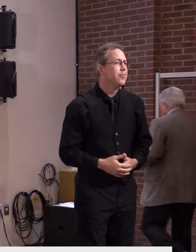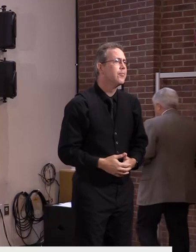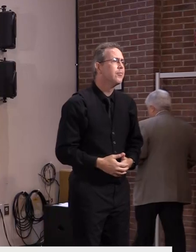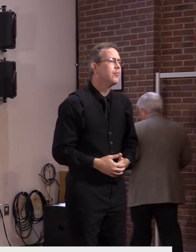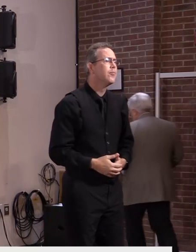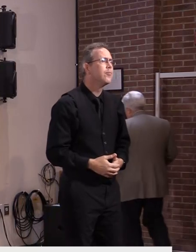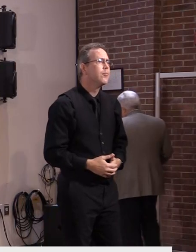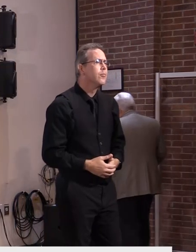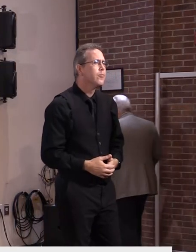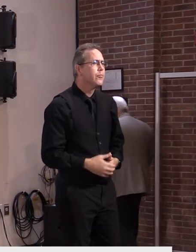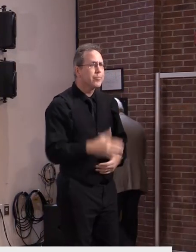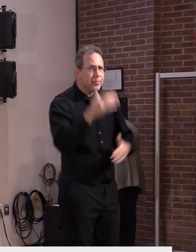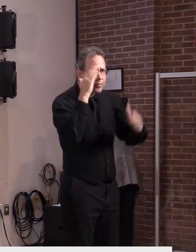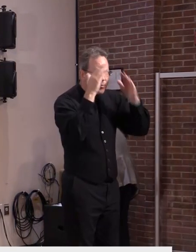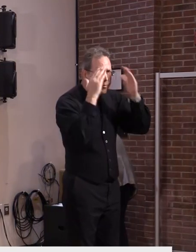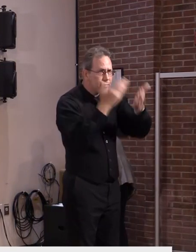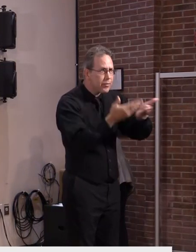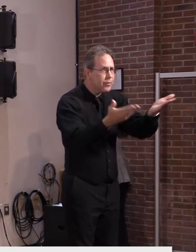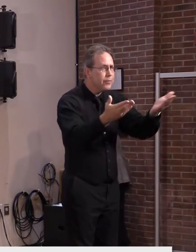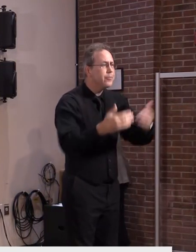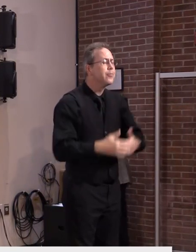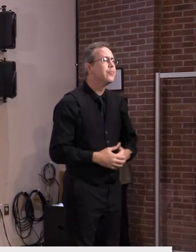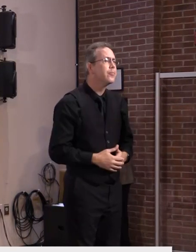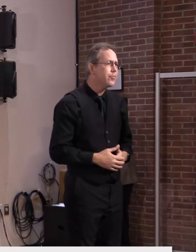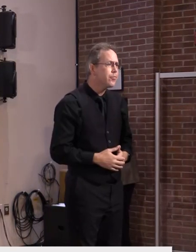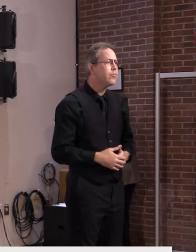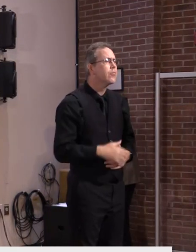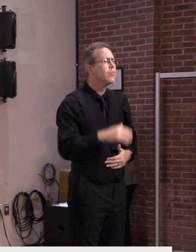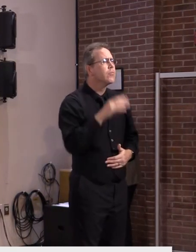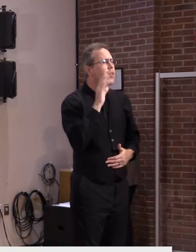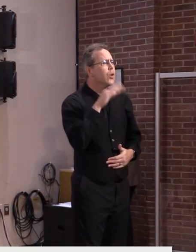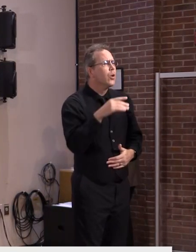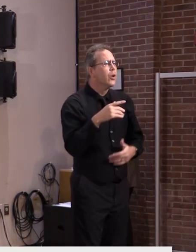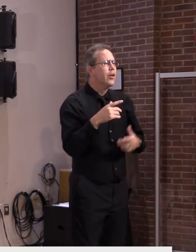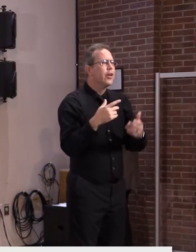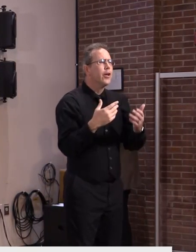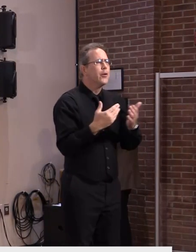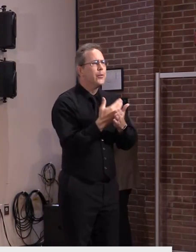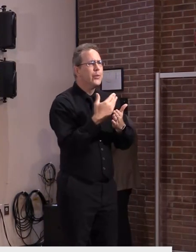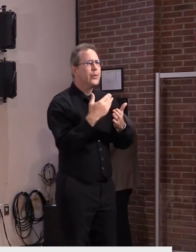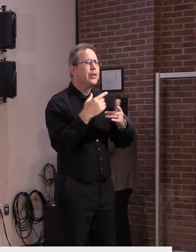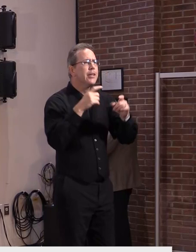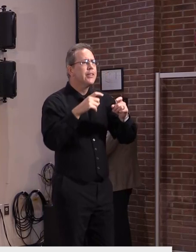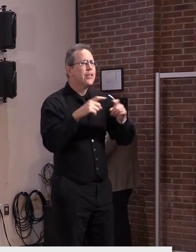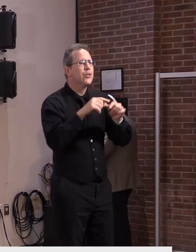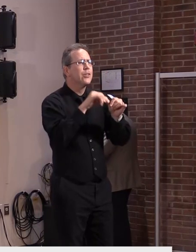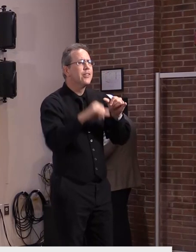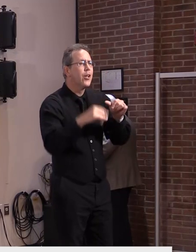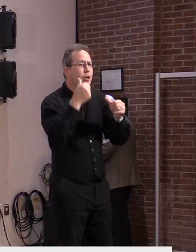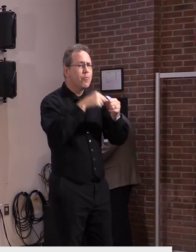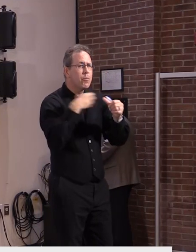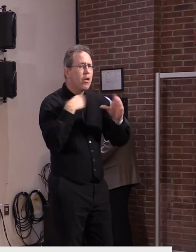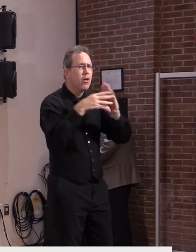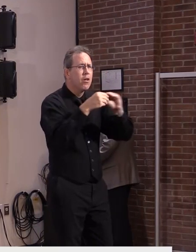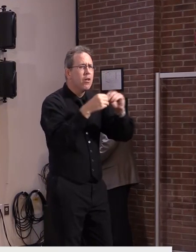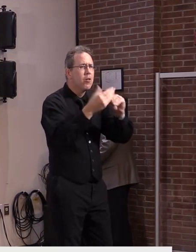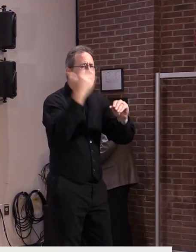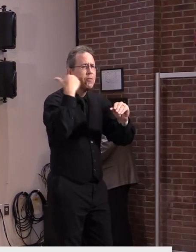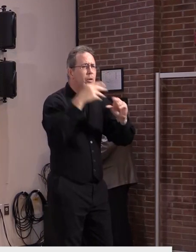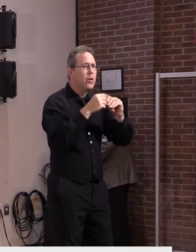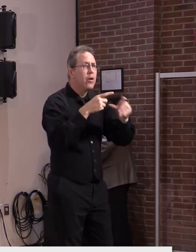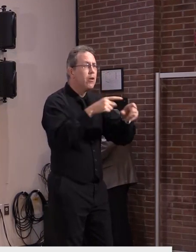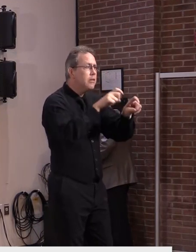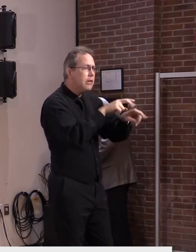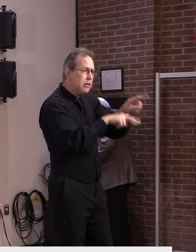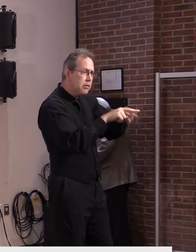of our work last week has been to support the rollout of our new Test to Stay program. I've been working with school districts to develop a better